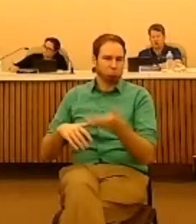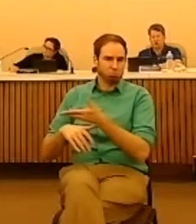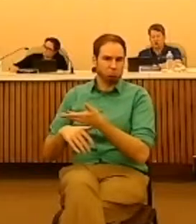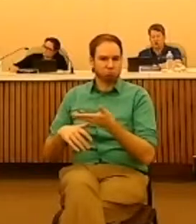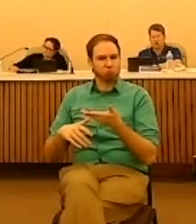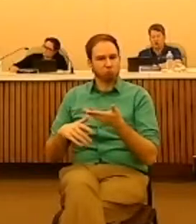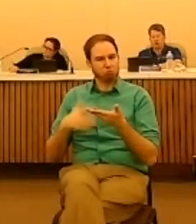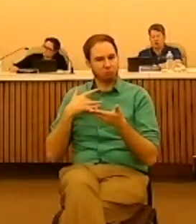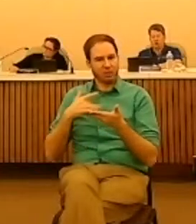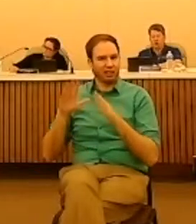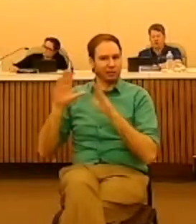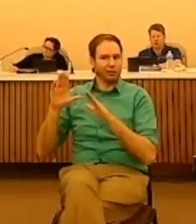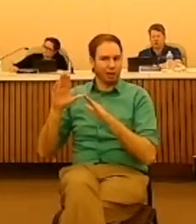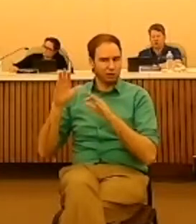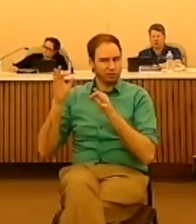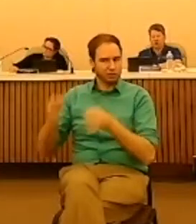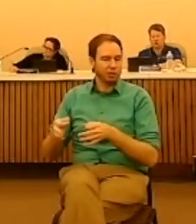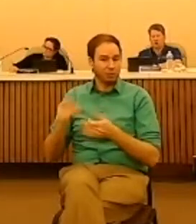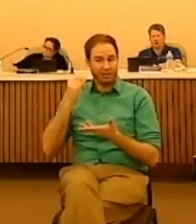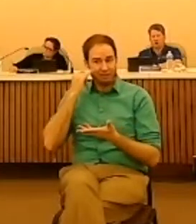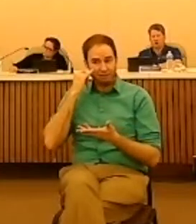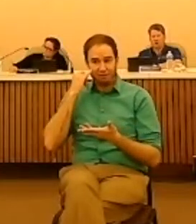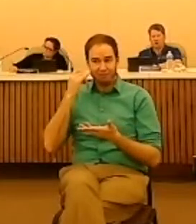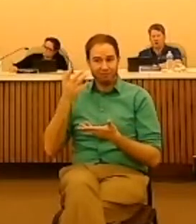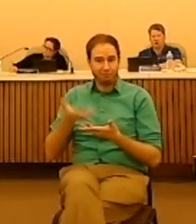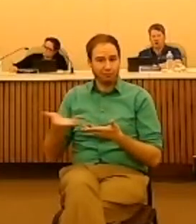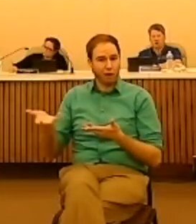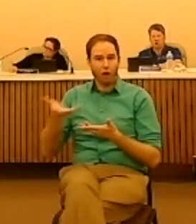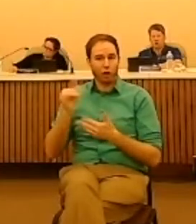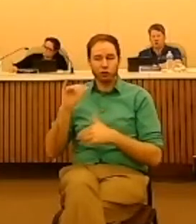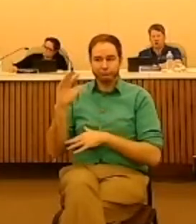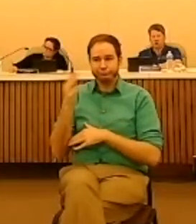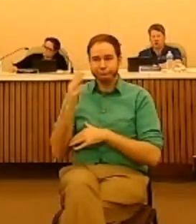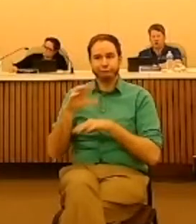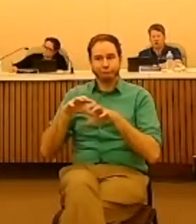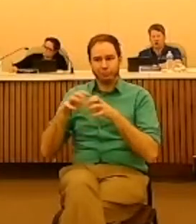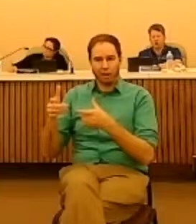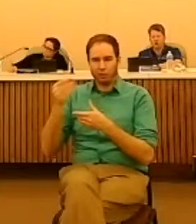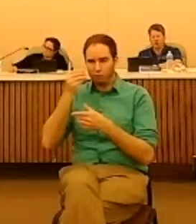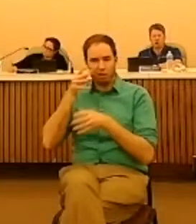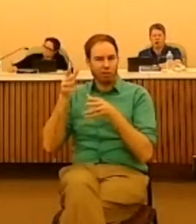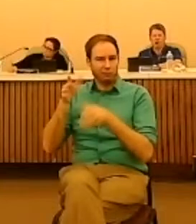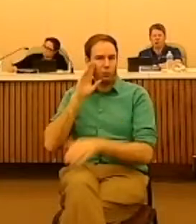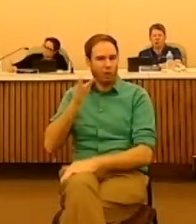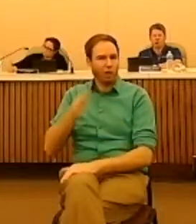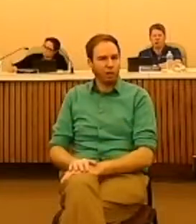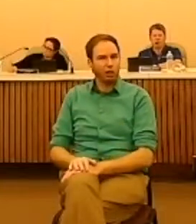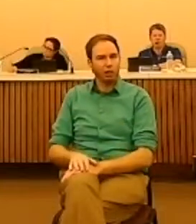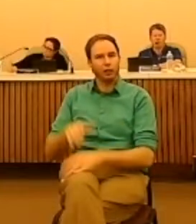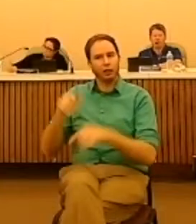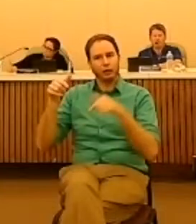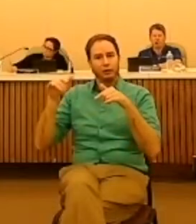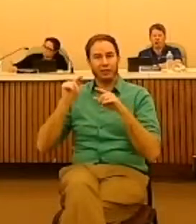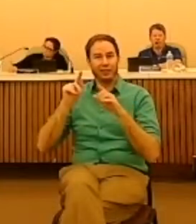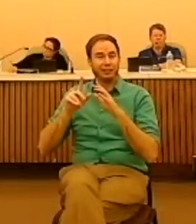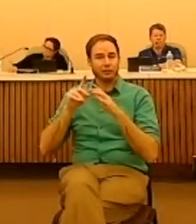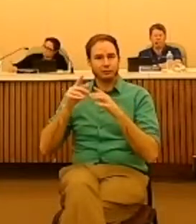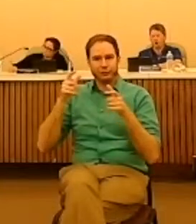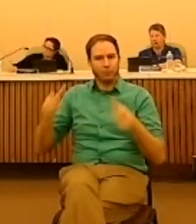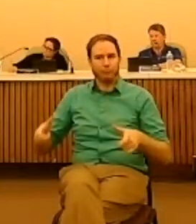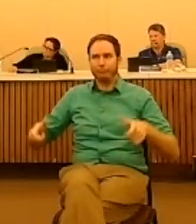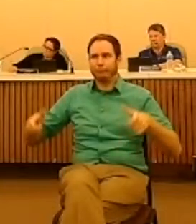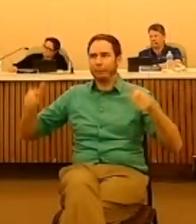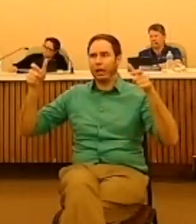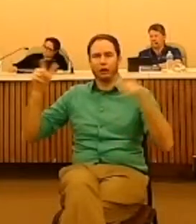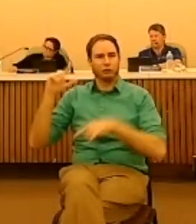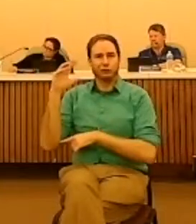that's essentially their call. But obviously, if that's all existing vegetation, then they don't have an issue with it. Those towers are so tall, I find it hard to believe those